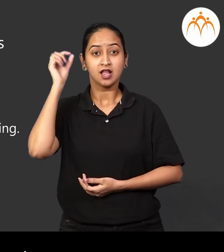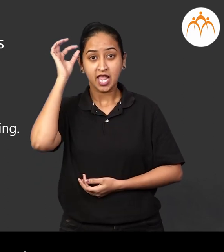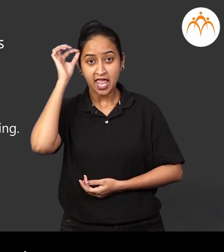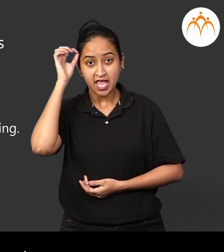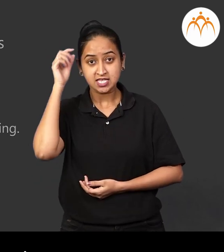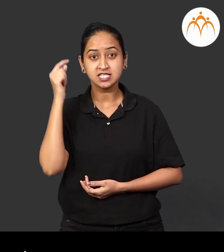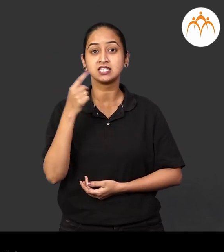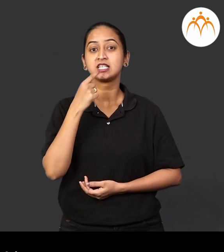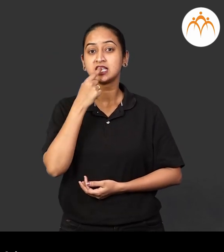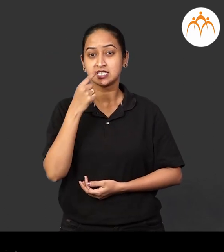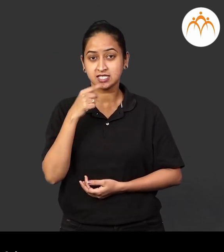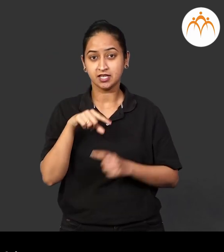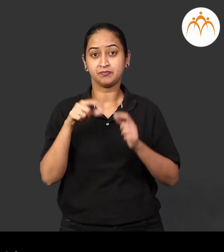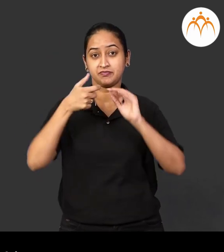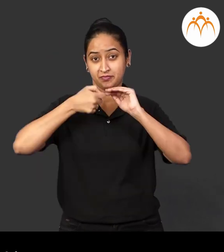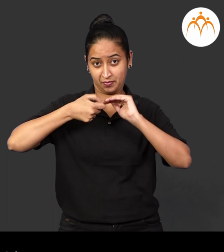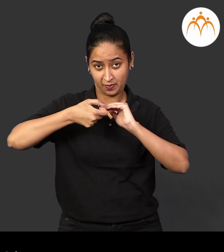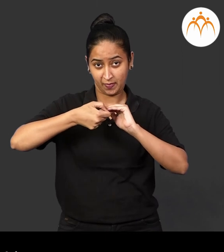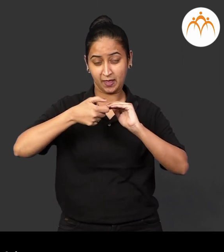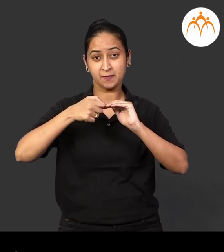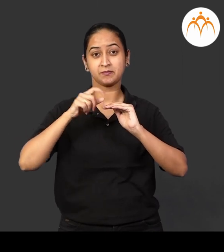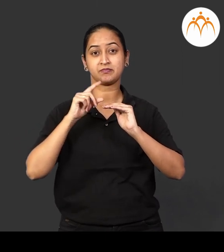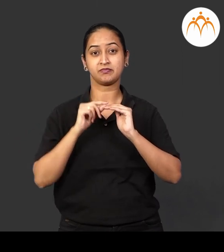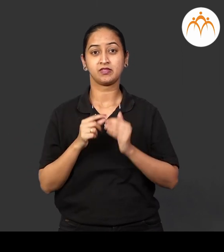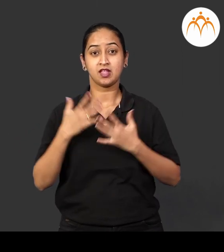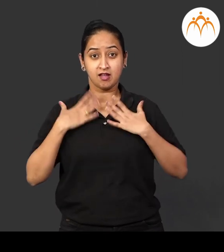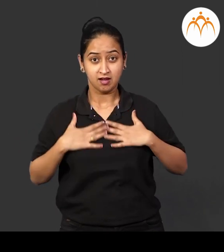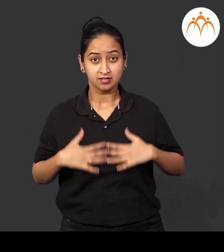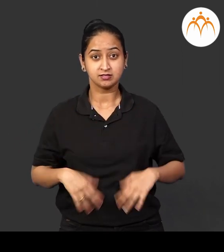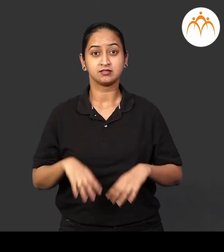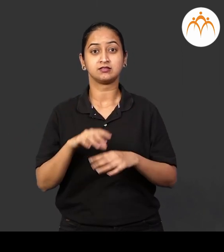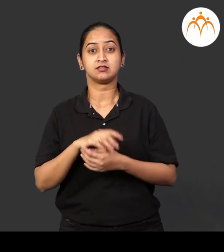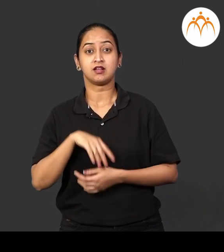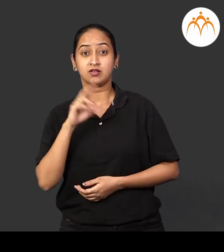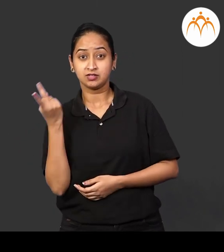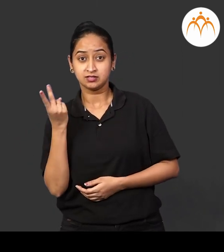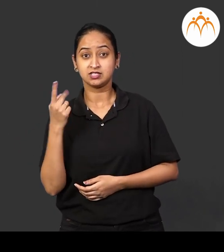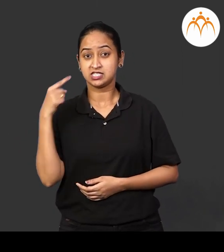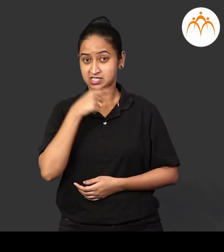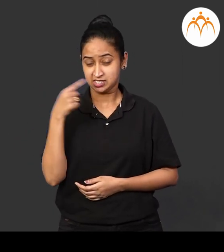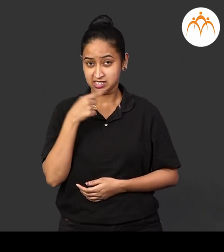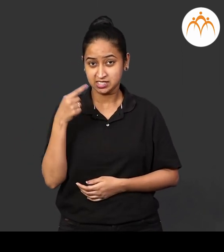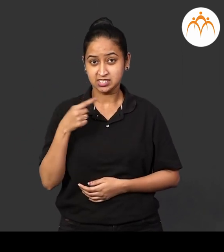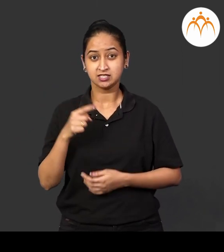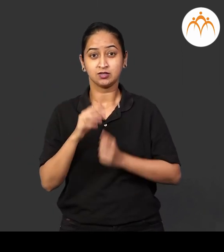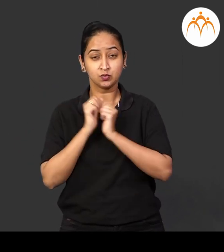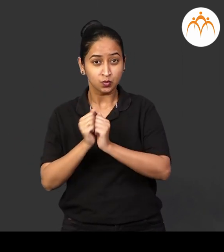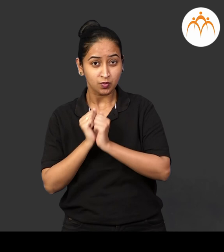Match the pairs. Group A Hair Teeth Nails